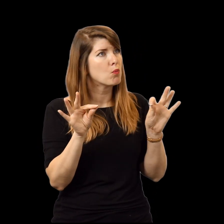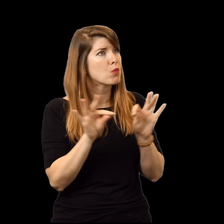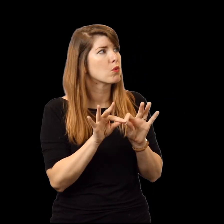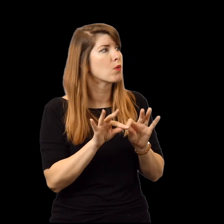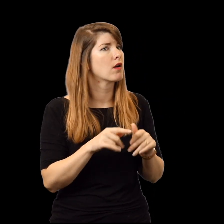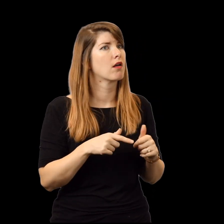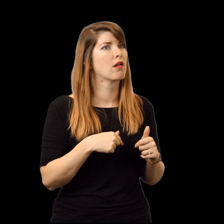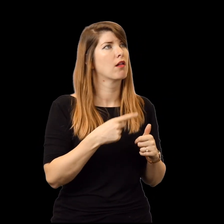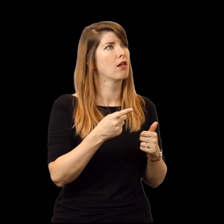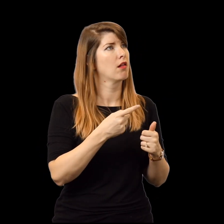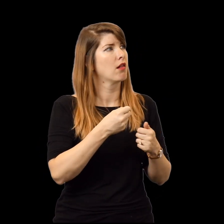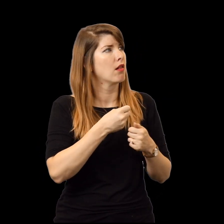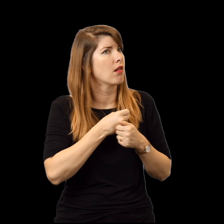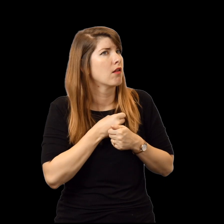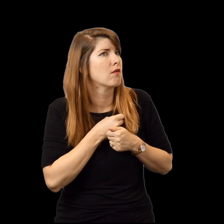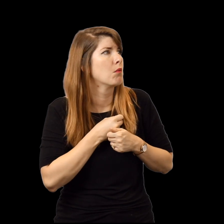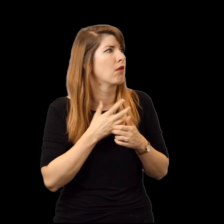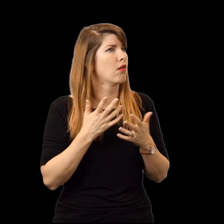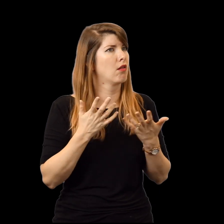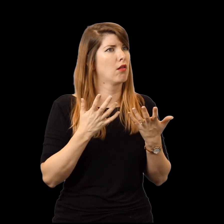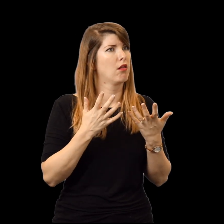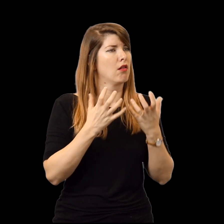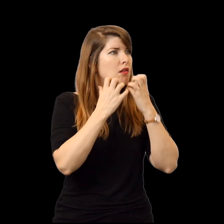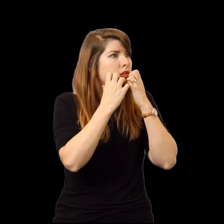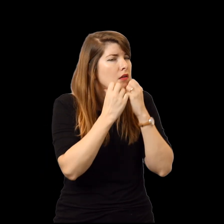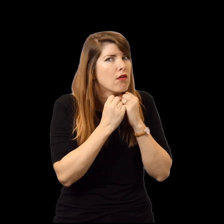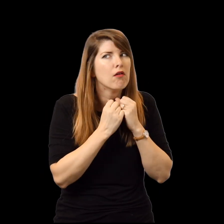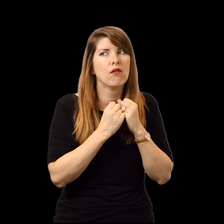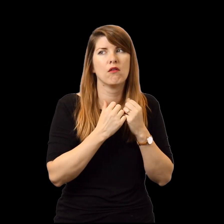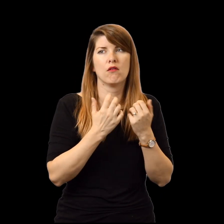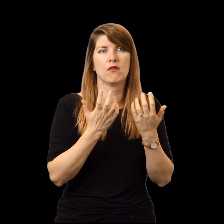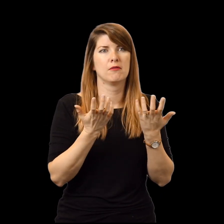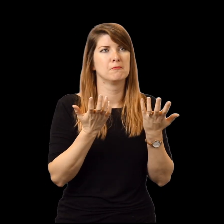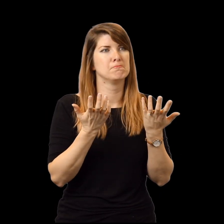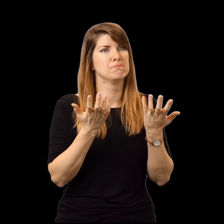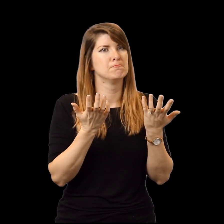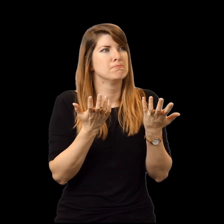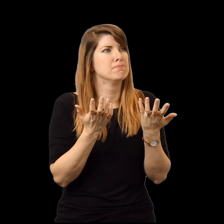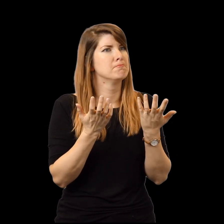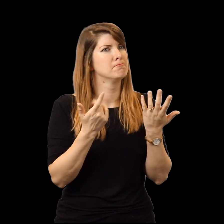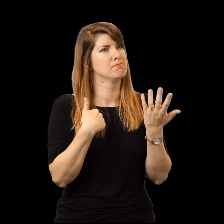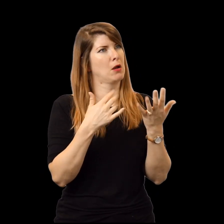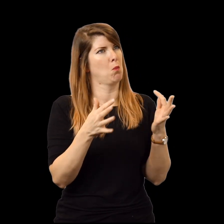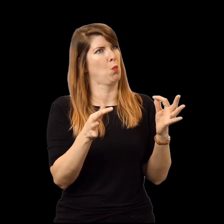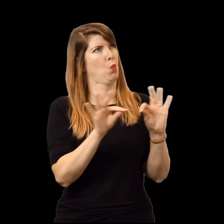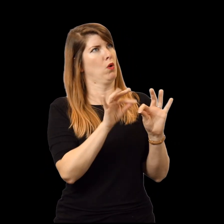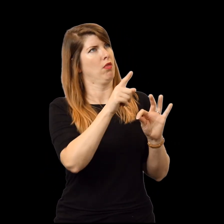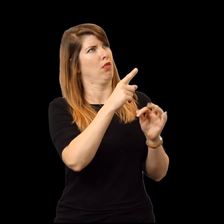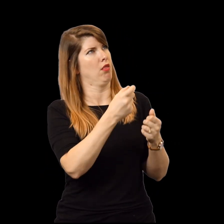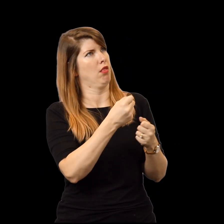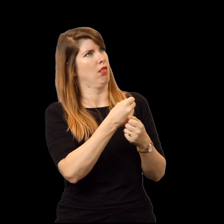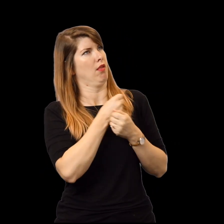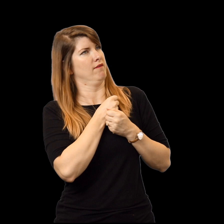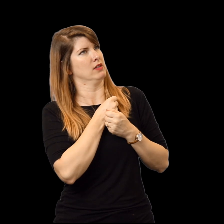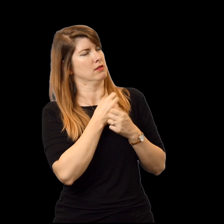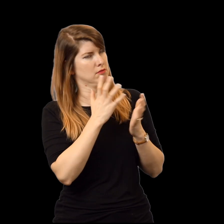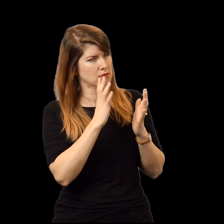I'm worthwhile, I'm lovable, I'm valuable, that I'm worth